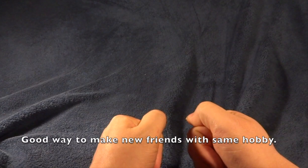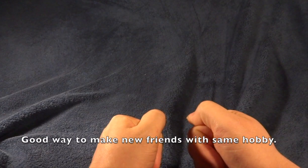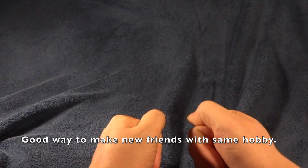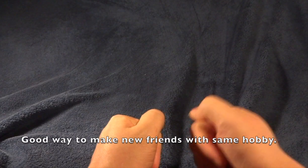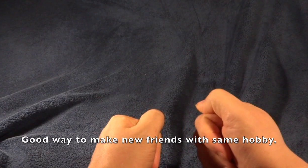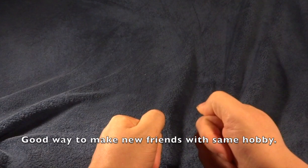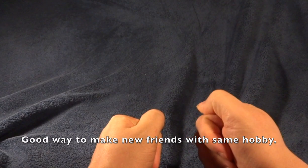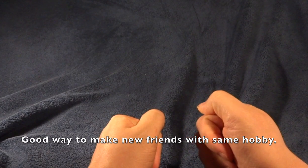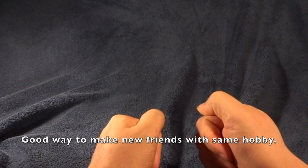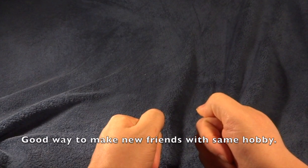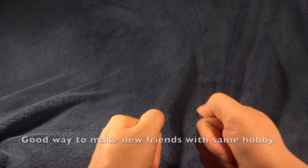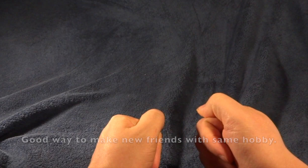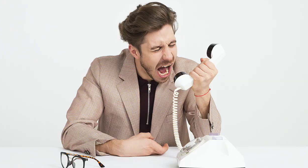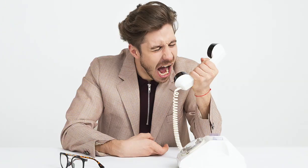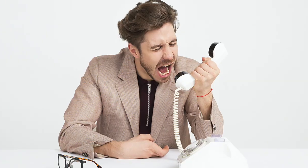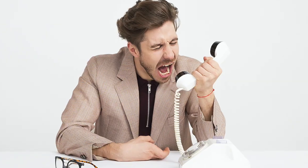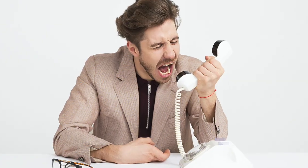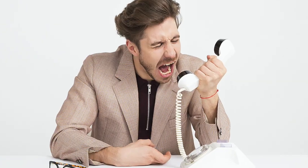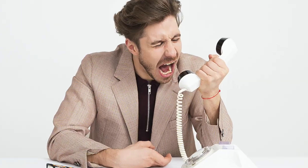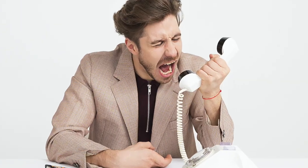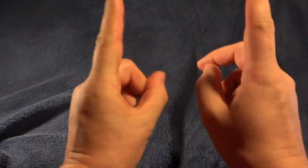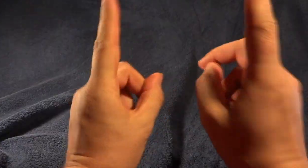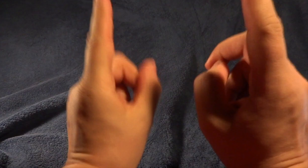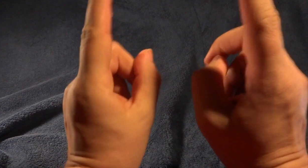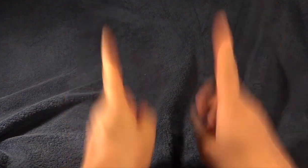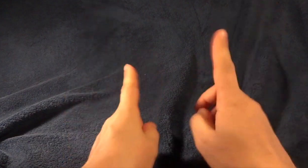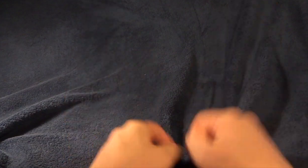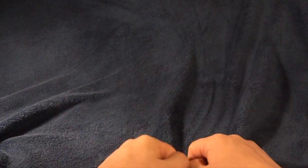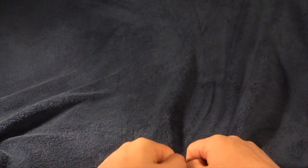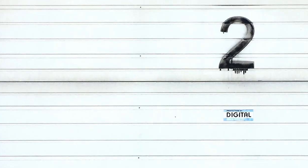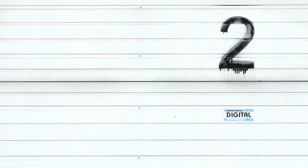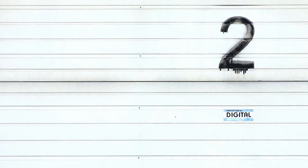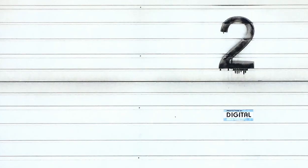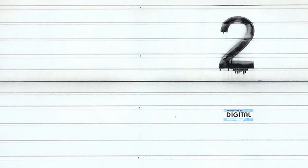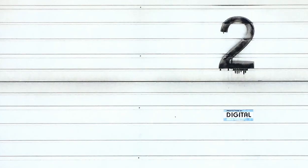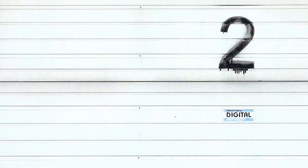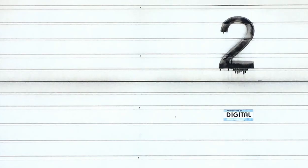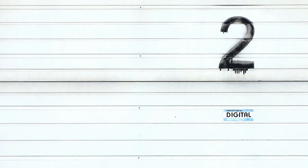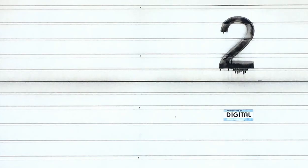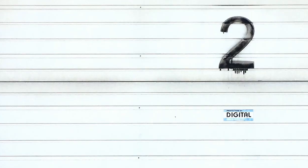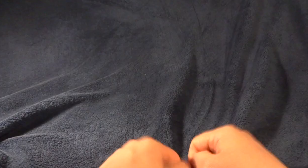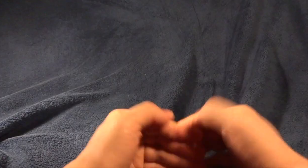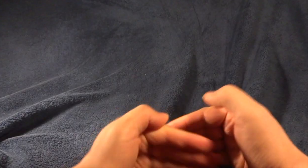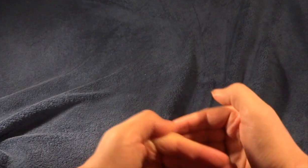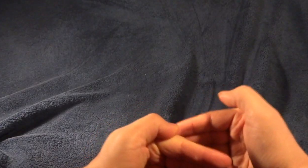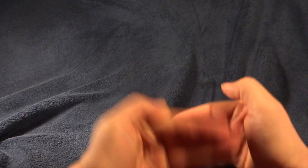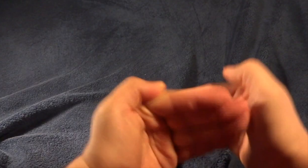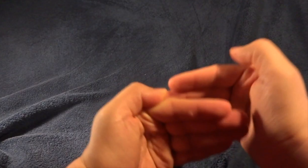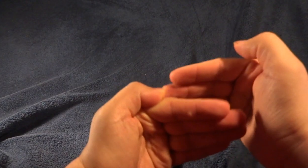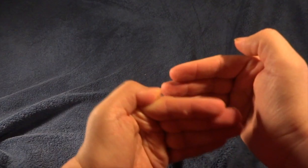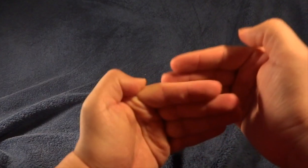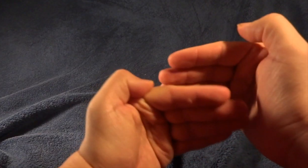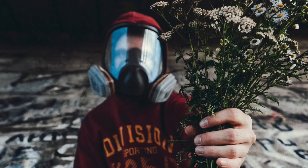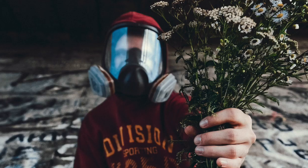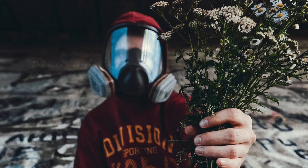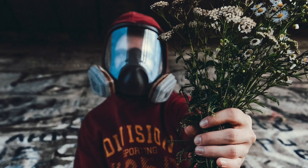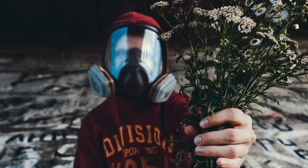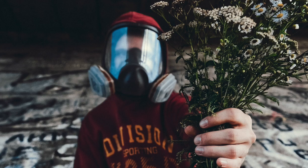her that way. Communication is the thing. And number two, I want to